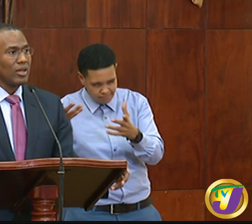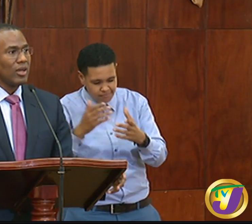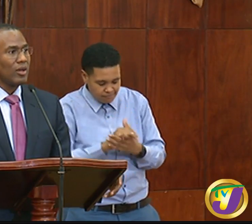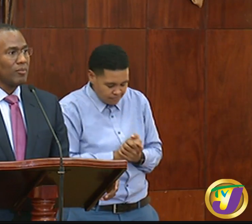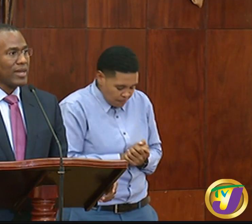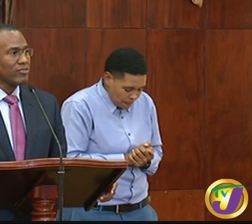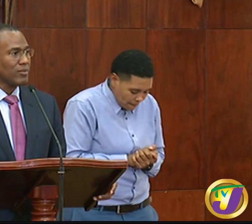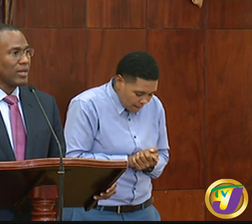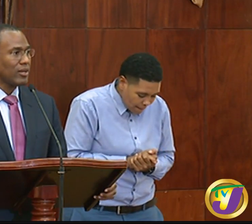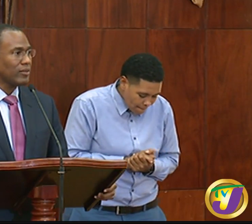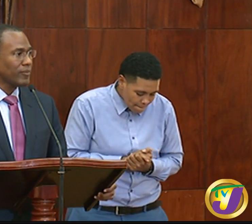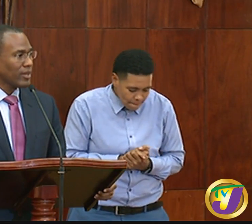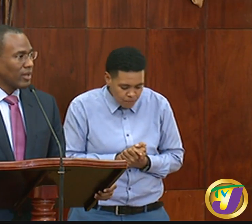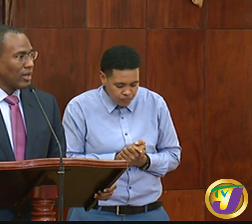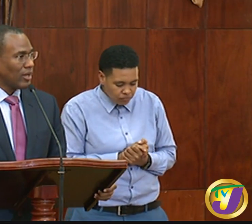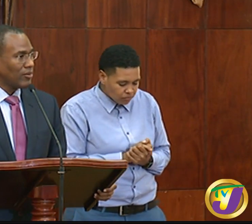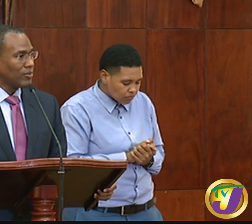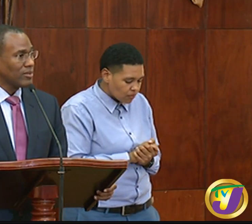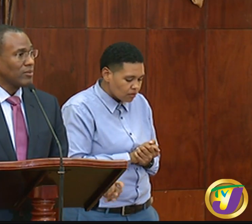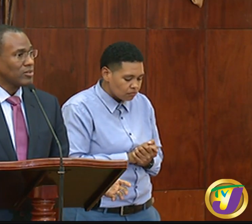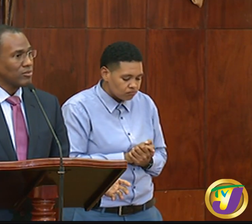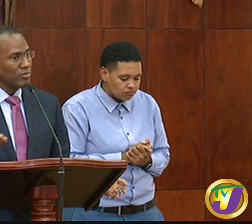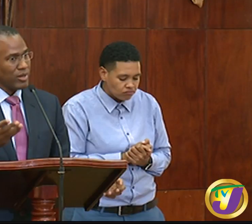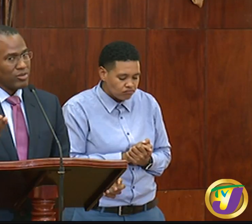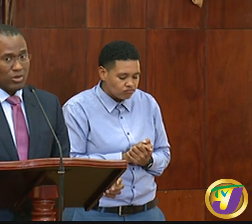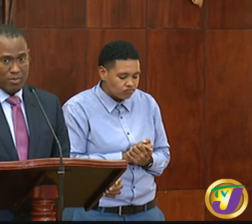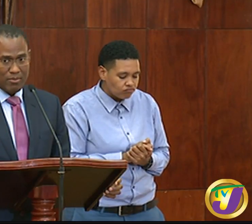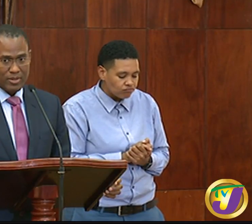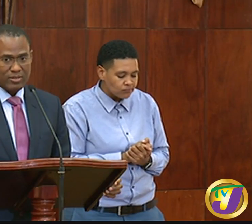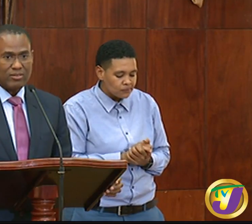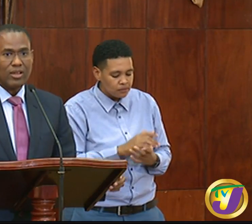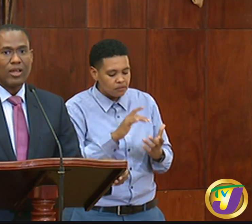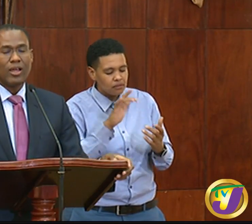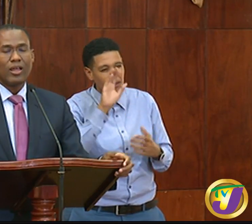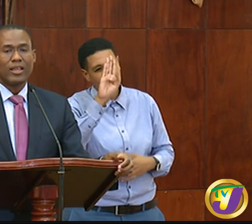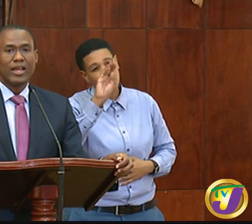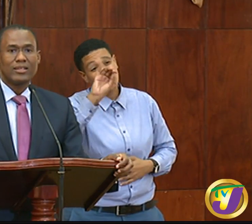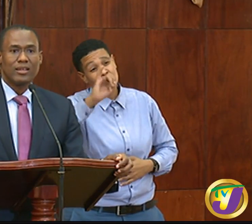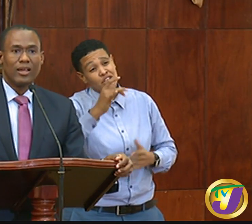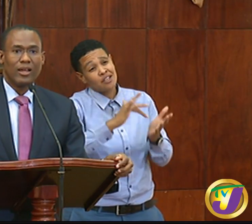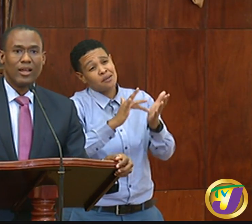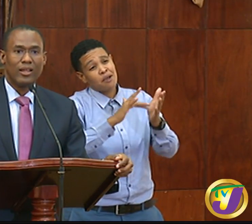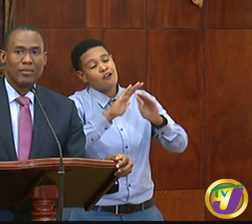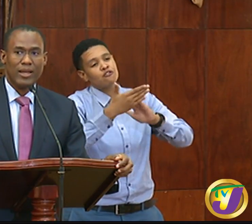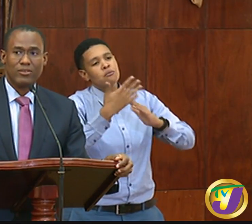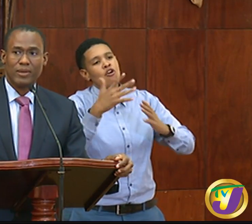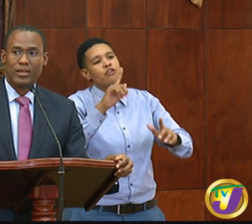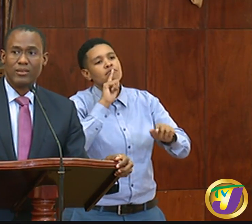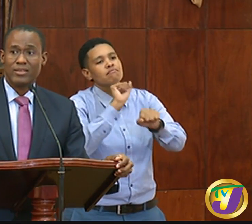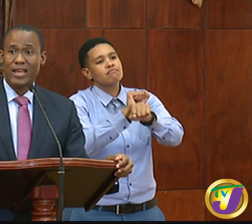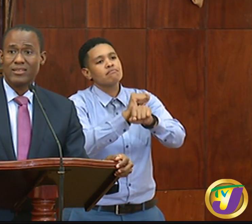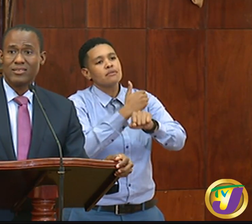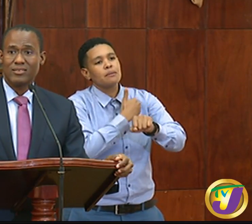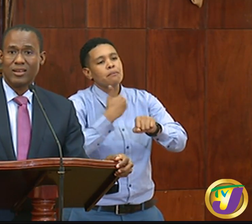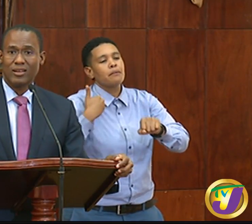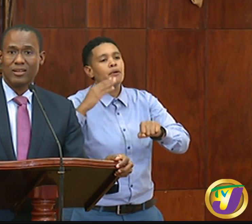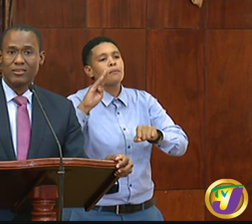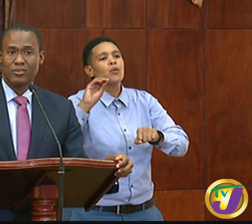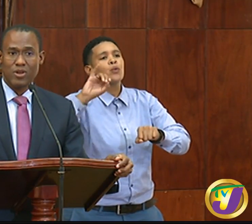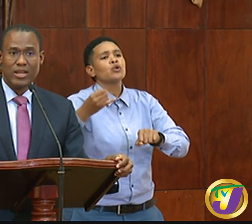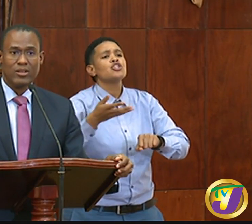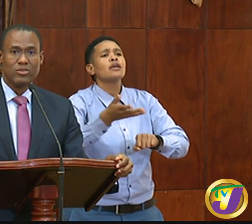The Bank of Jamaica was able to reassure members that the Bank of Jamaica